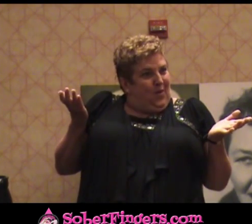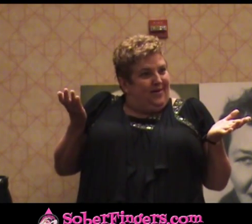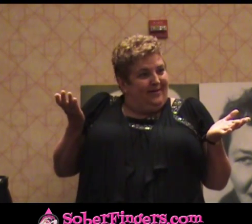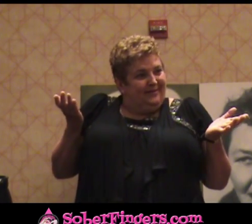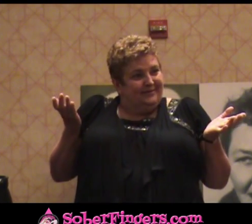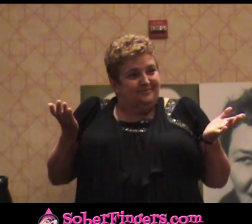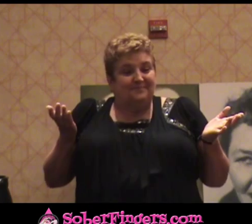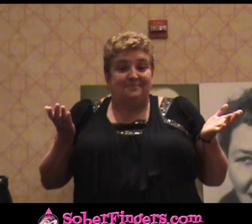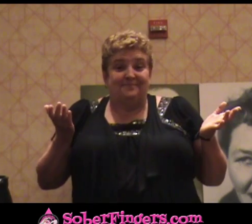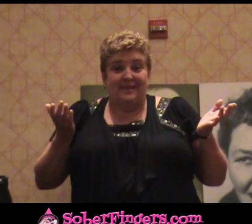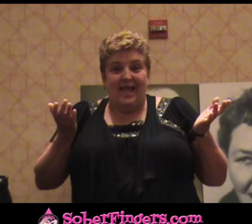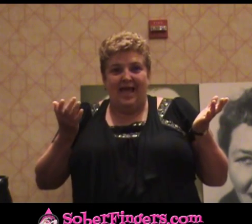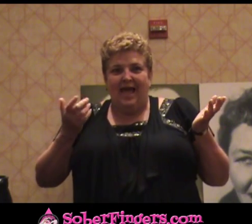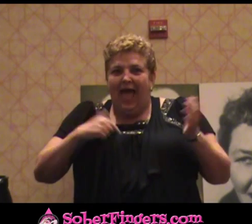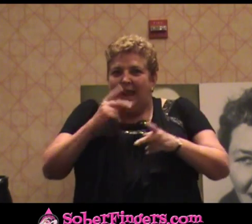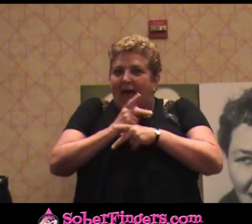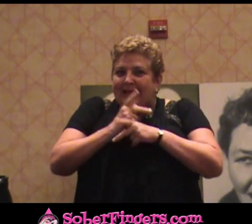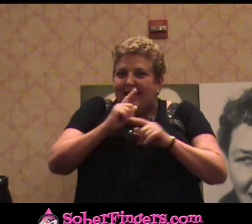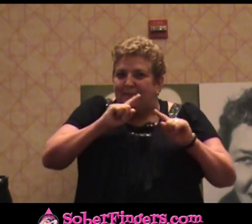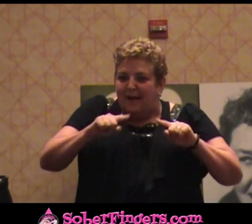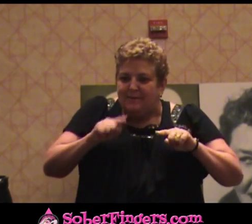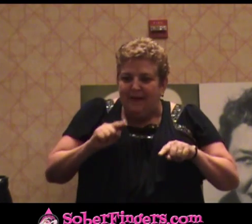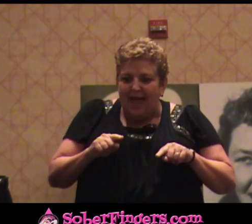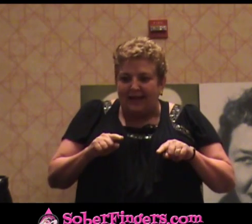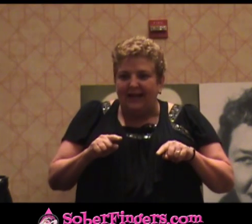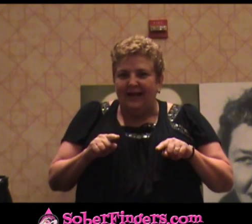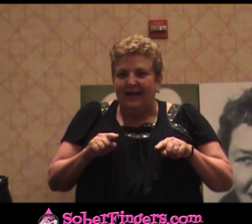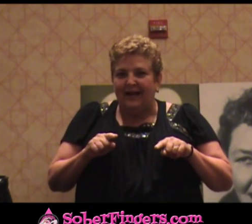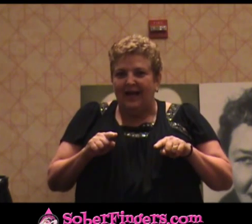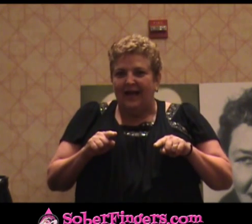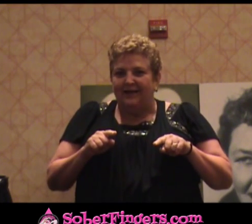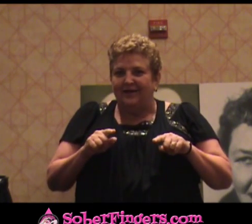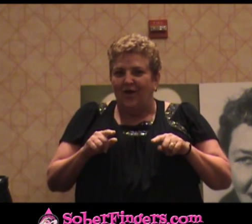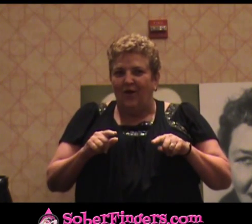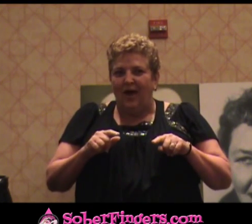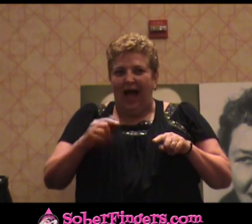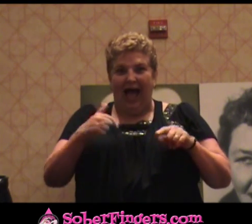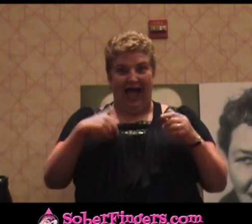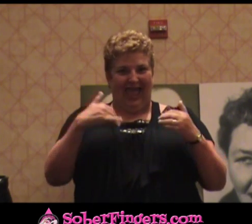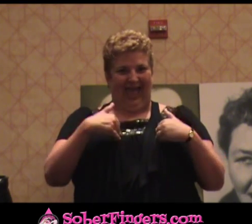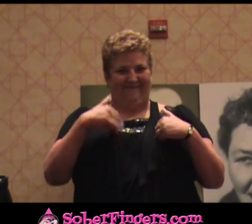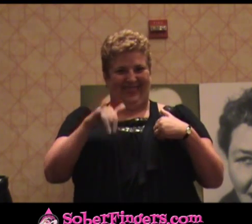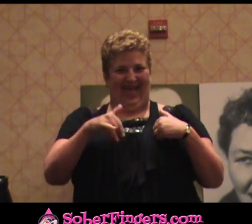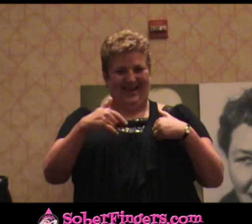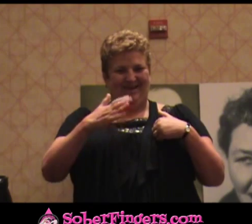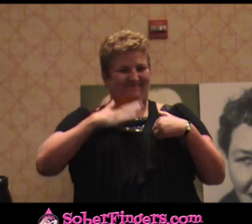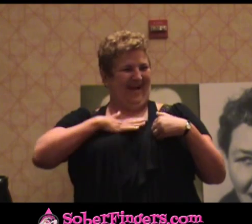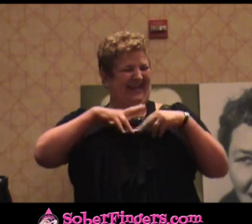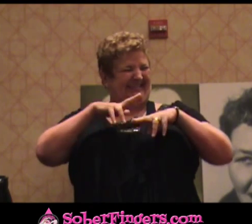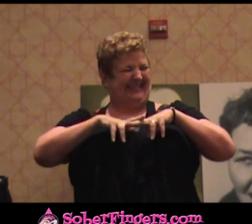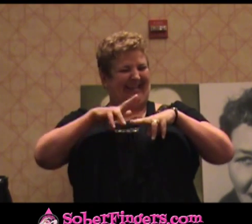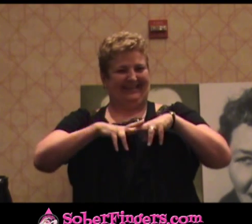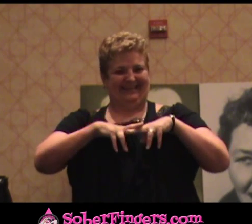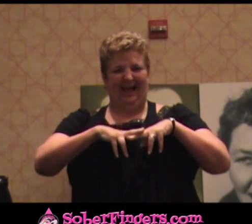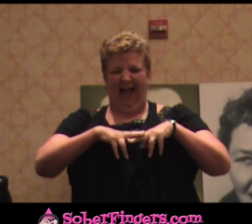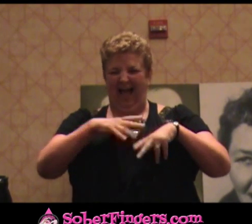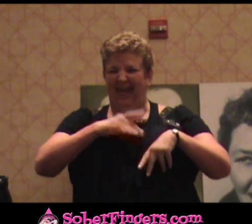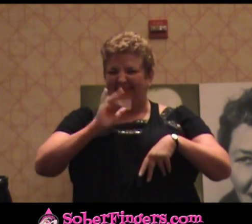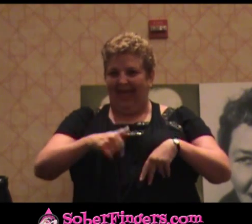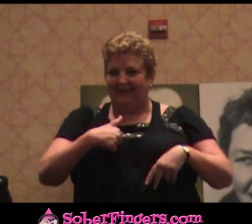And I keep coming back just to have that seat. You know, I'm at my seat. My seat. But I like seeing the familiar